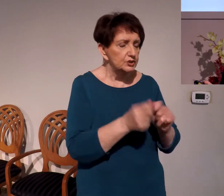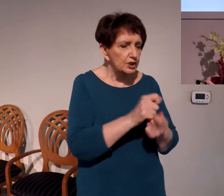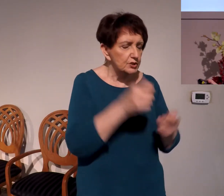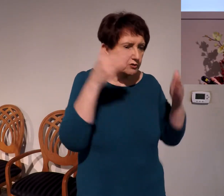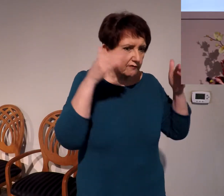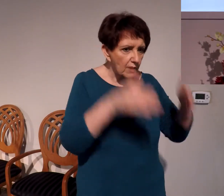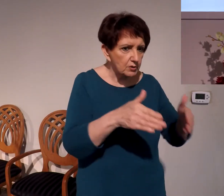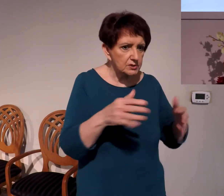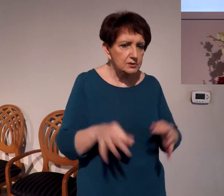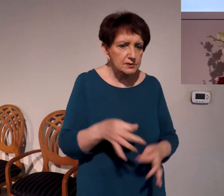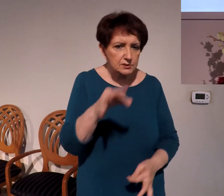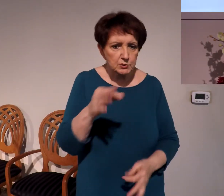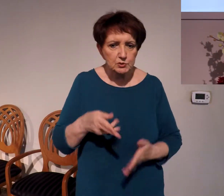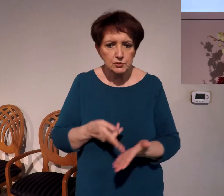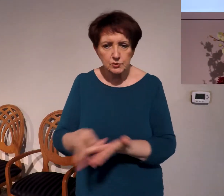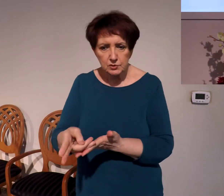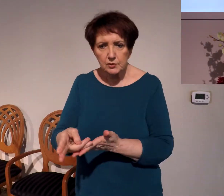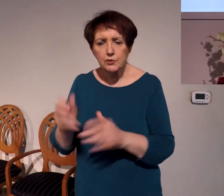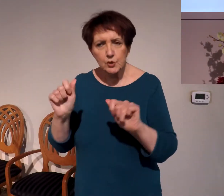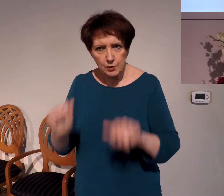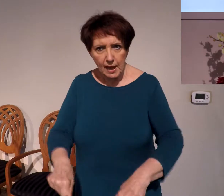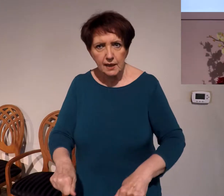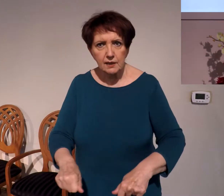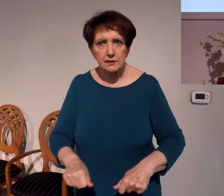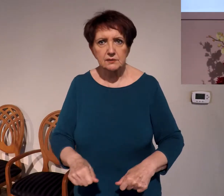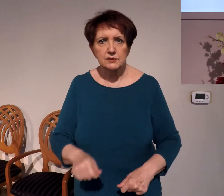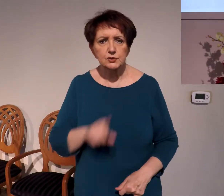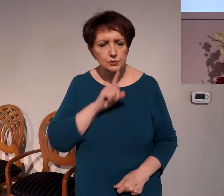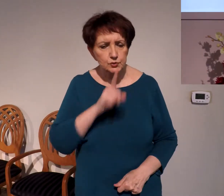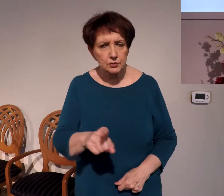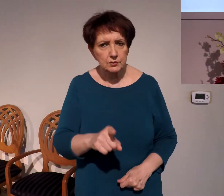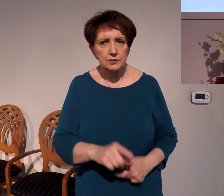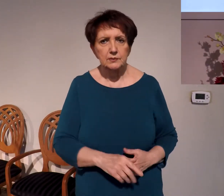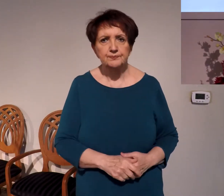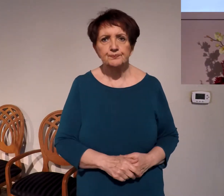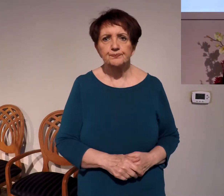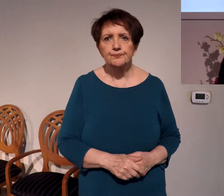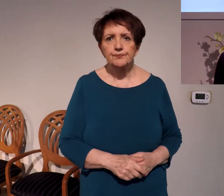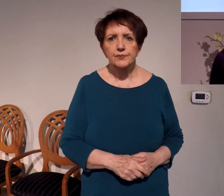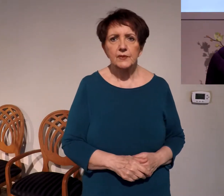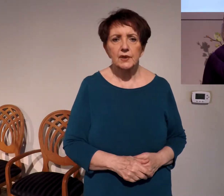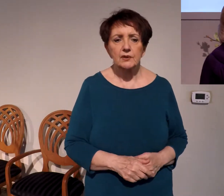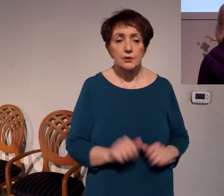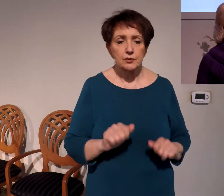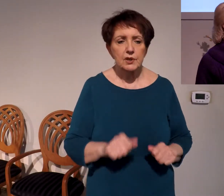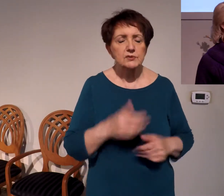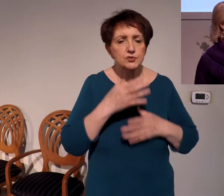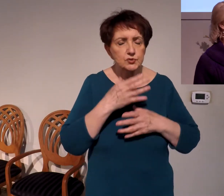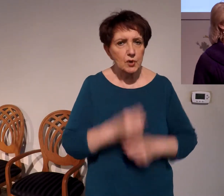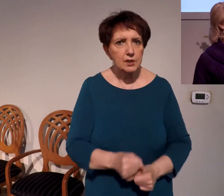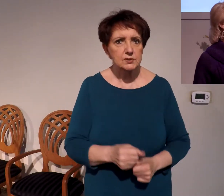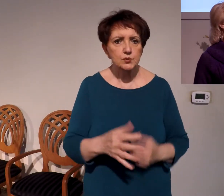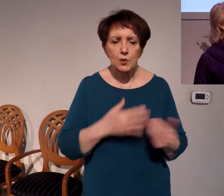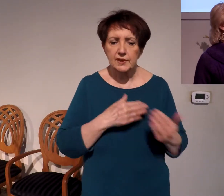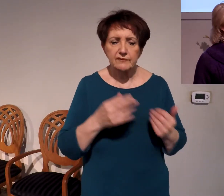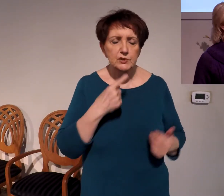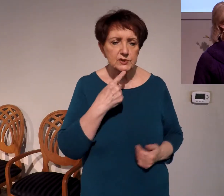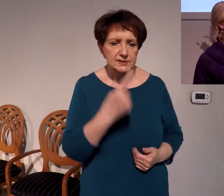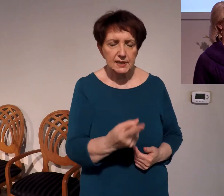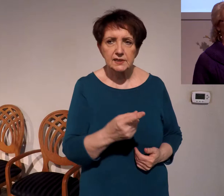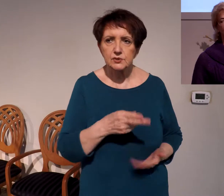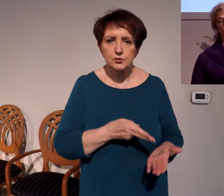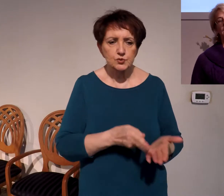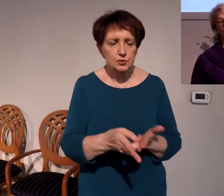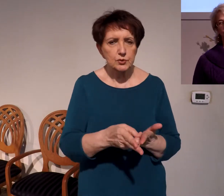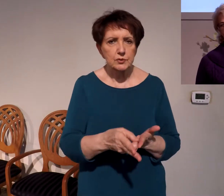truth, it's actually true. We can actually trust that what we say to be true is true, that there is